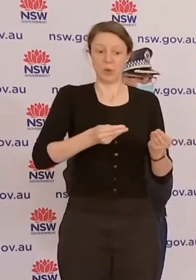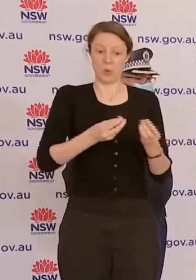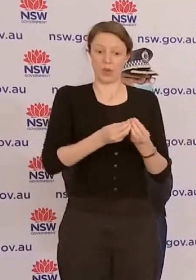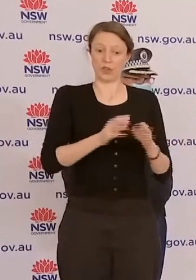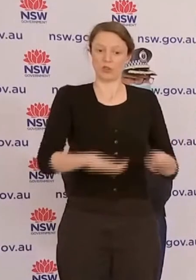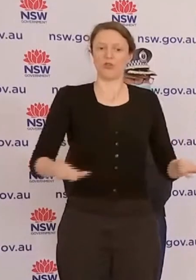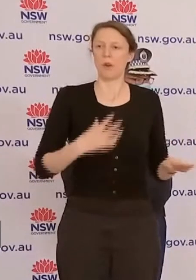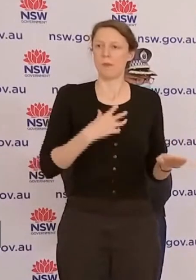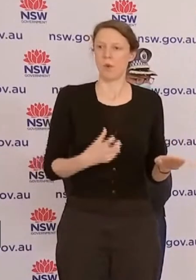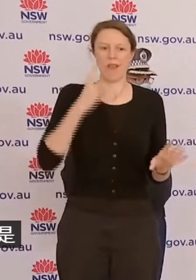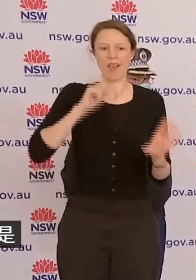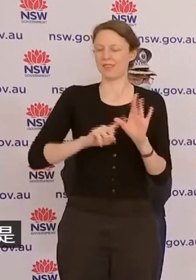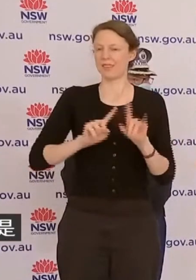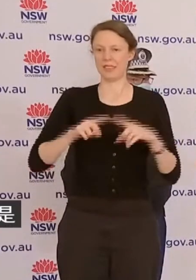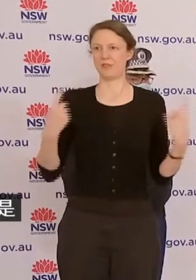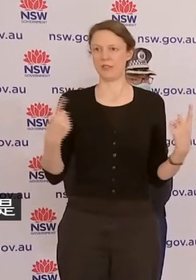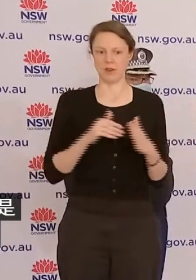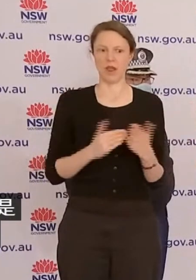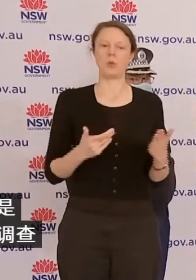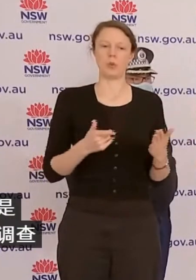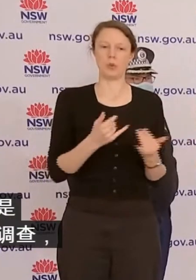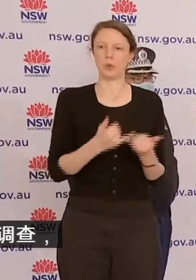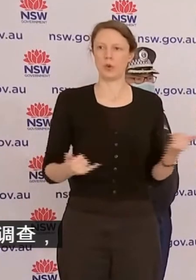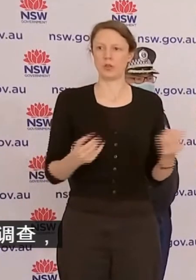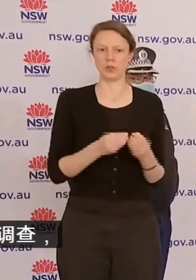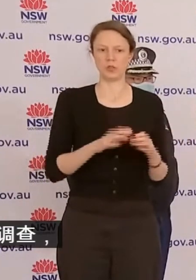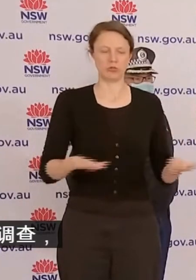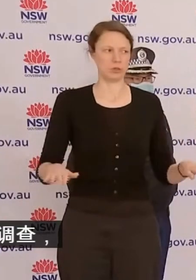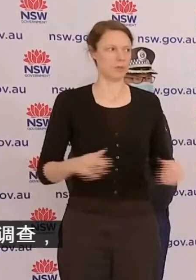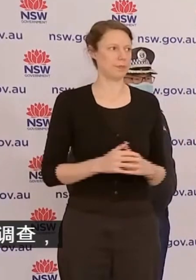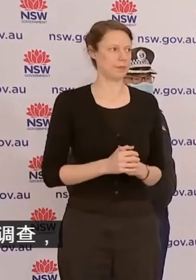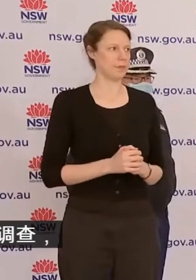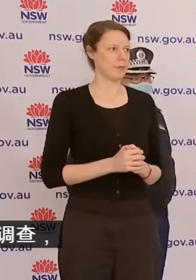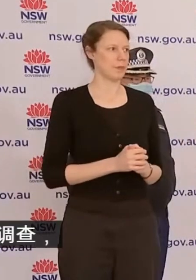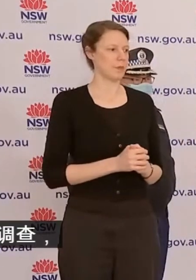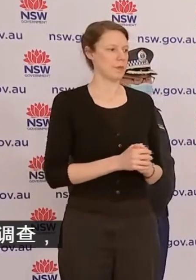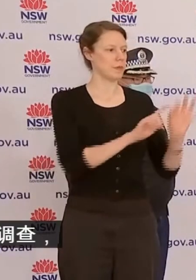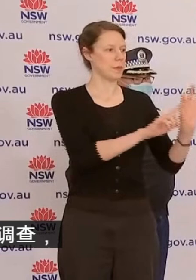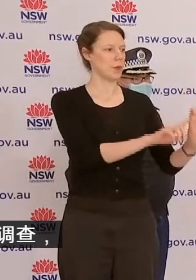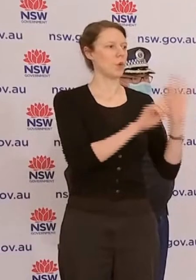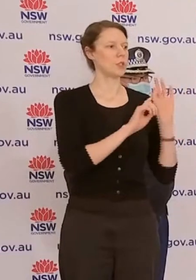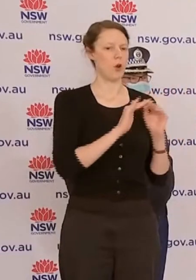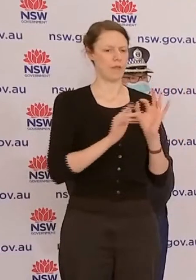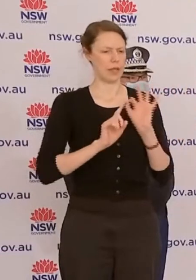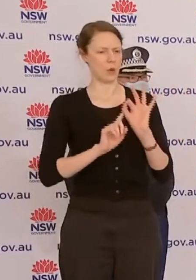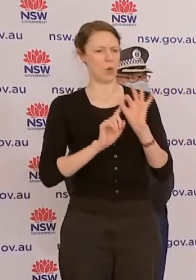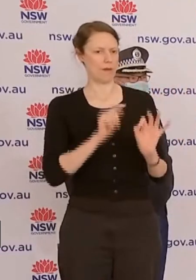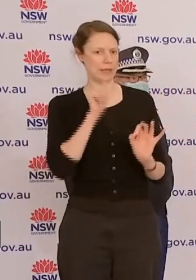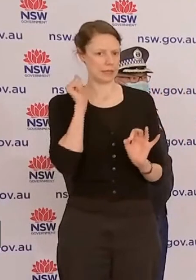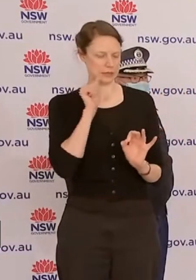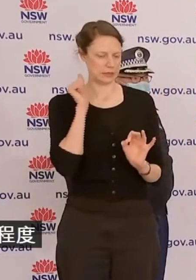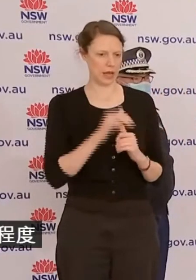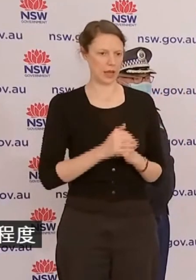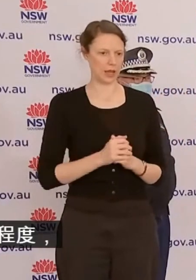Yesterday you told the inquiry that it wasn't. Yesterday you told the inquiry it wasn't appropriate to question Dr. Chan's advice.